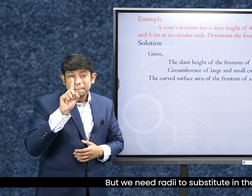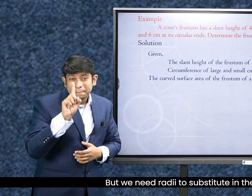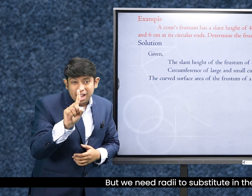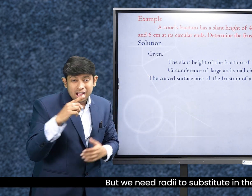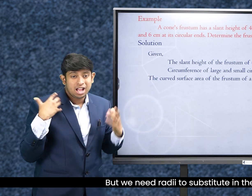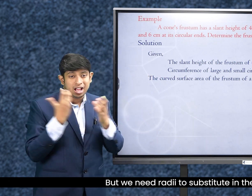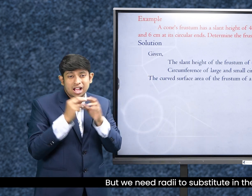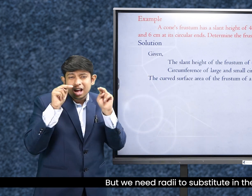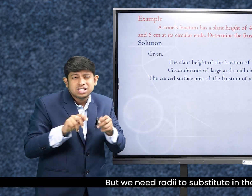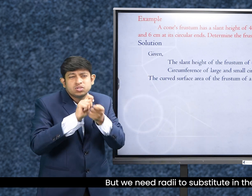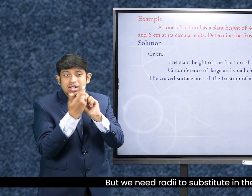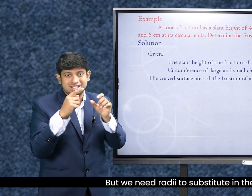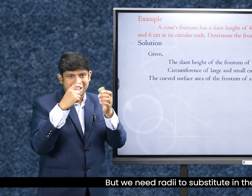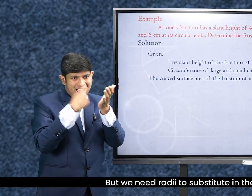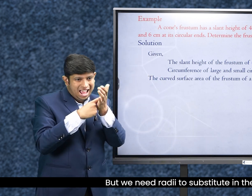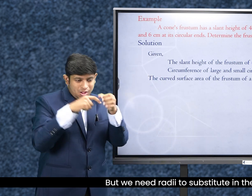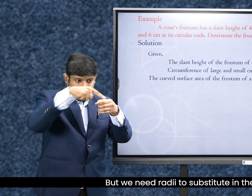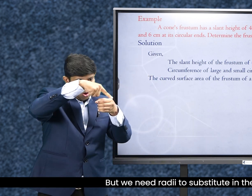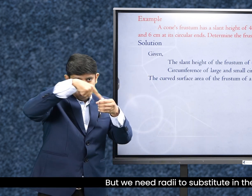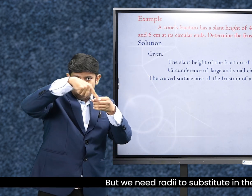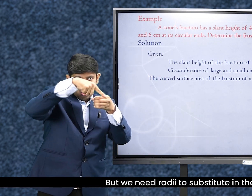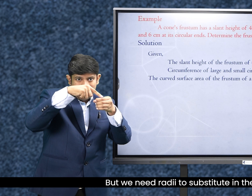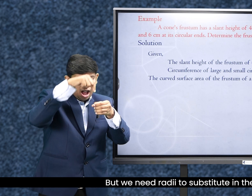But we need radii to substitute in the formula.